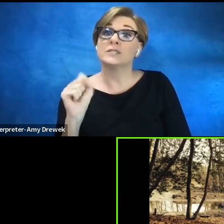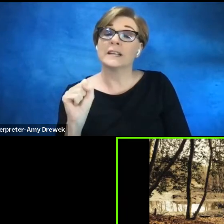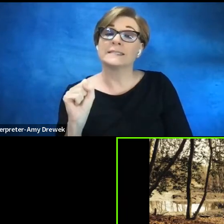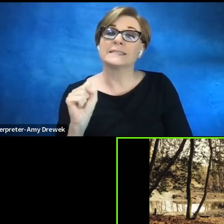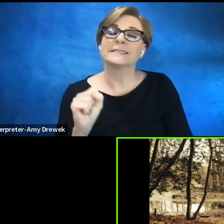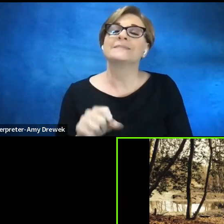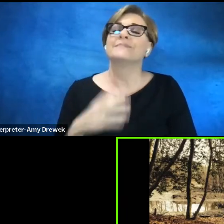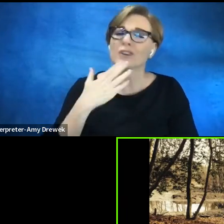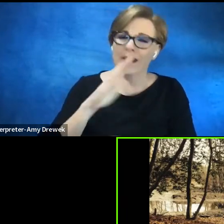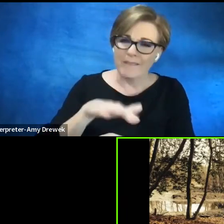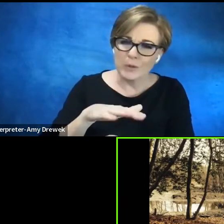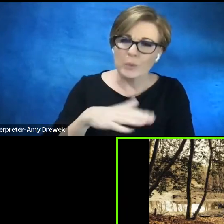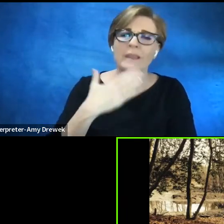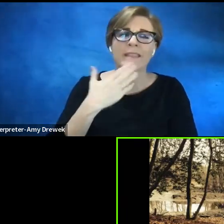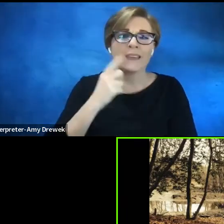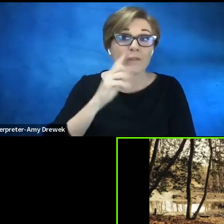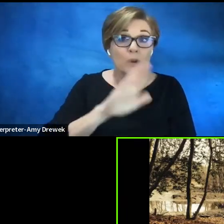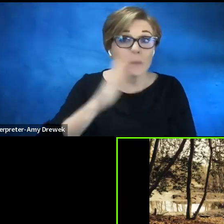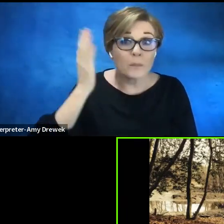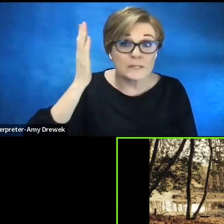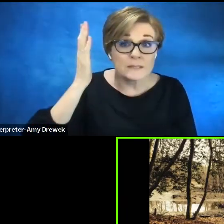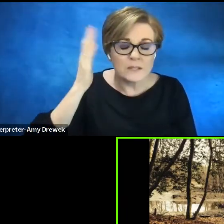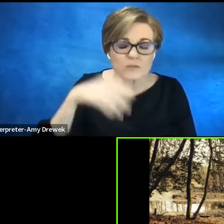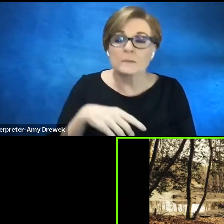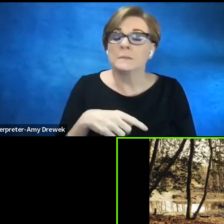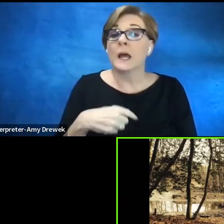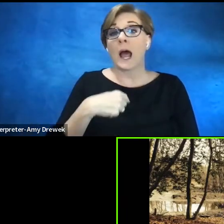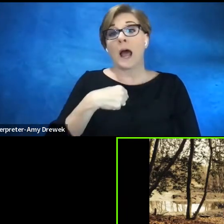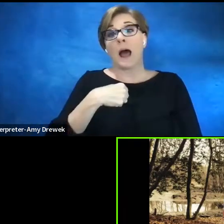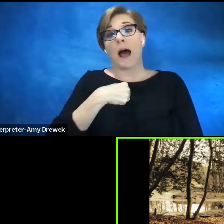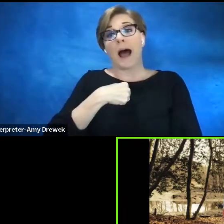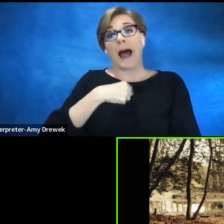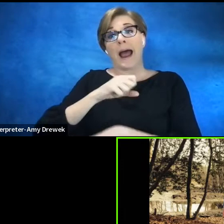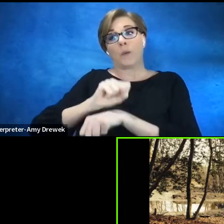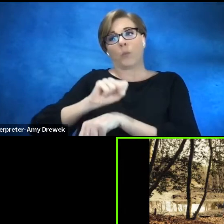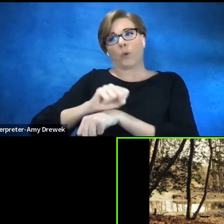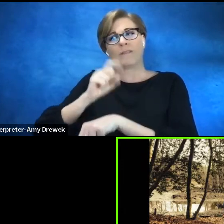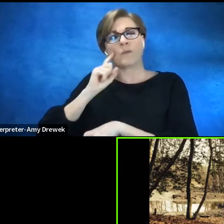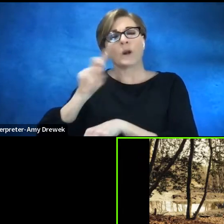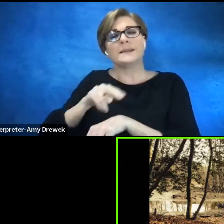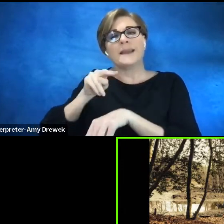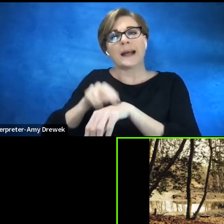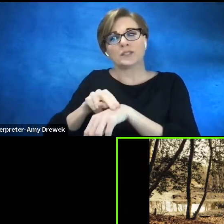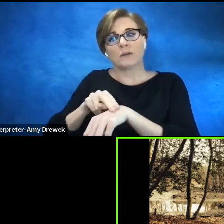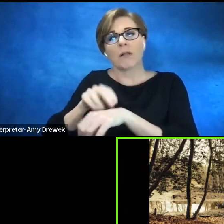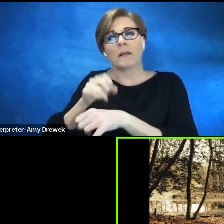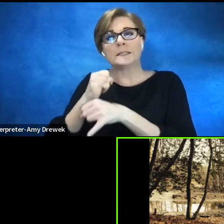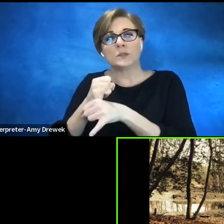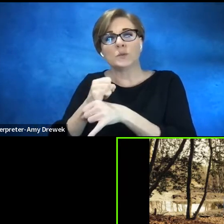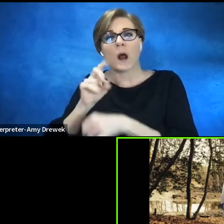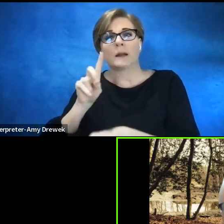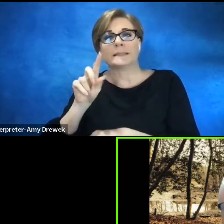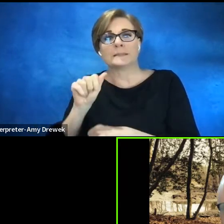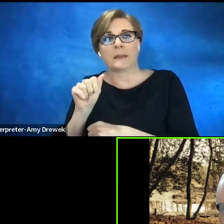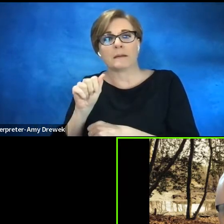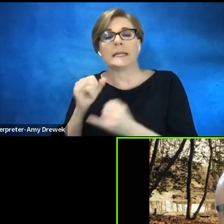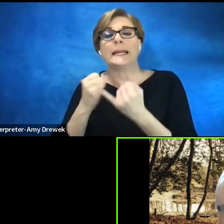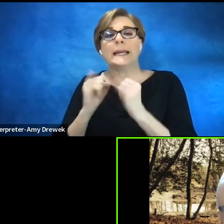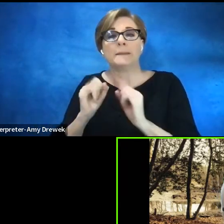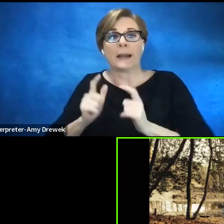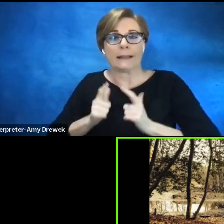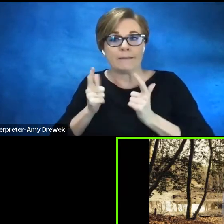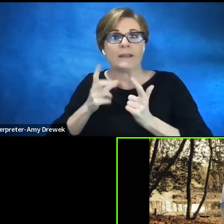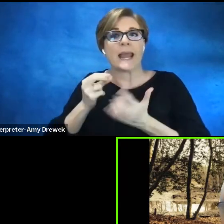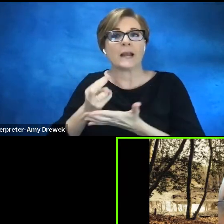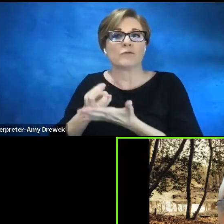Good afternoon. Thank you for the presentation. So I work for the National Institute on Disability, Independent Living and Rehabilitation